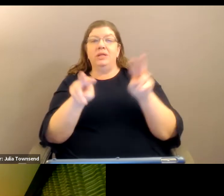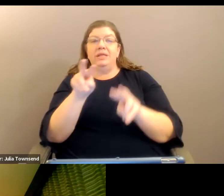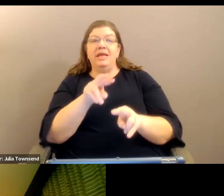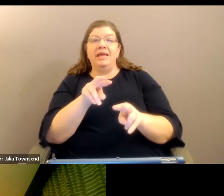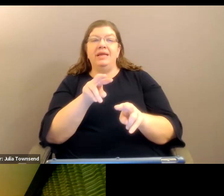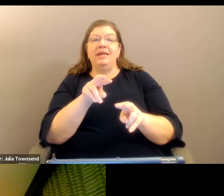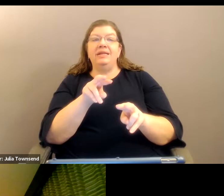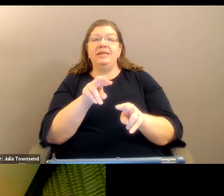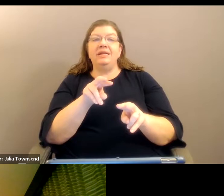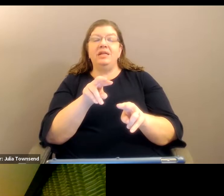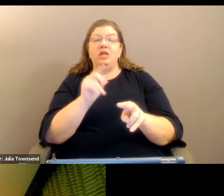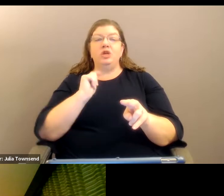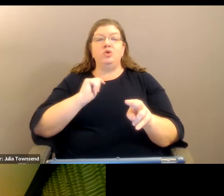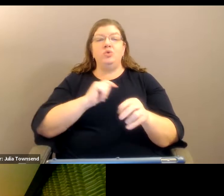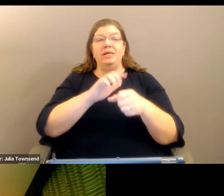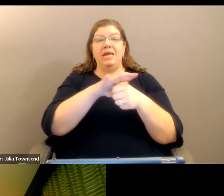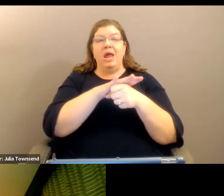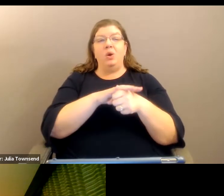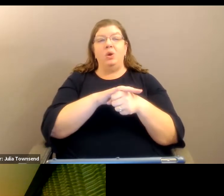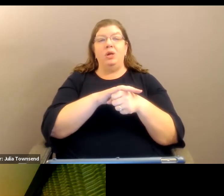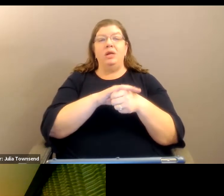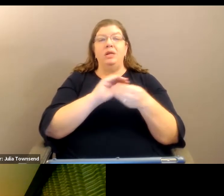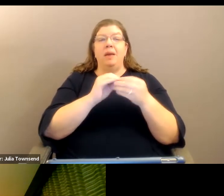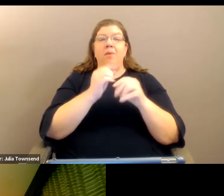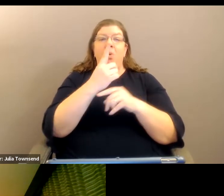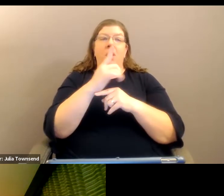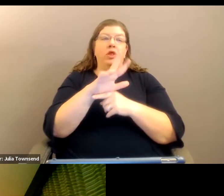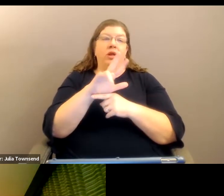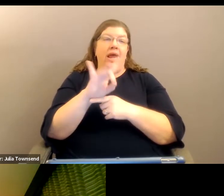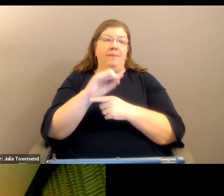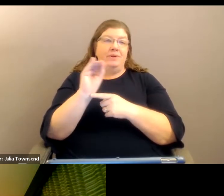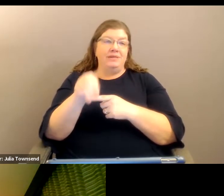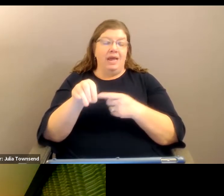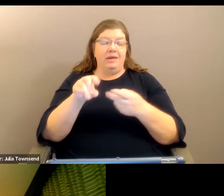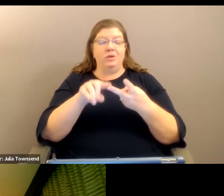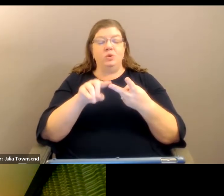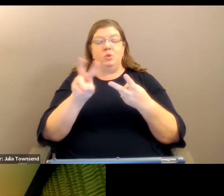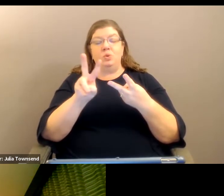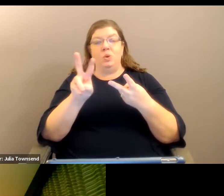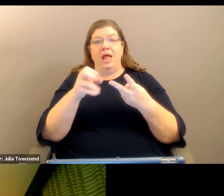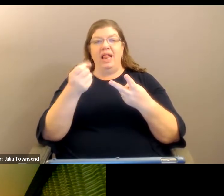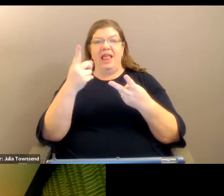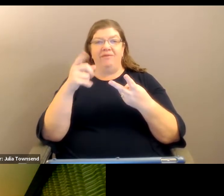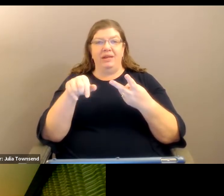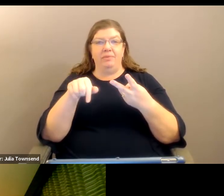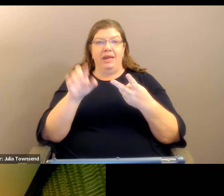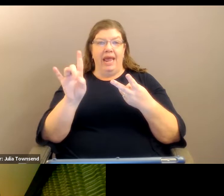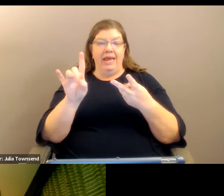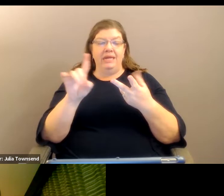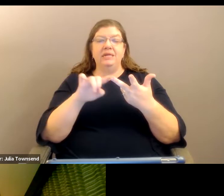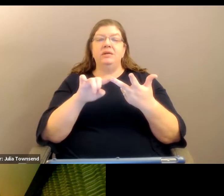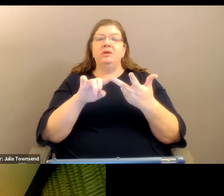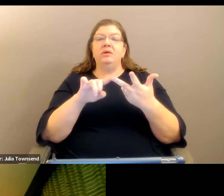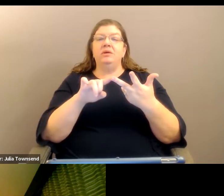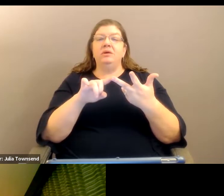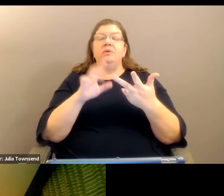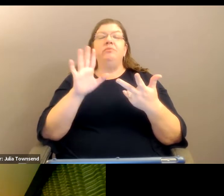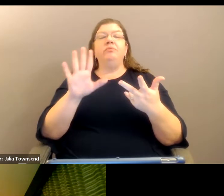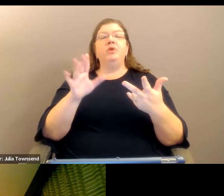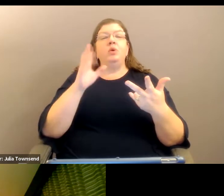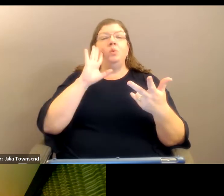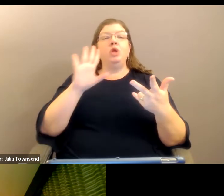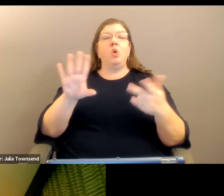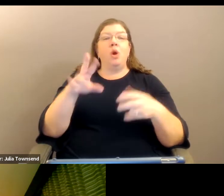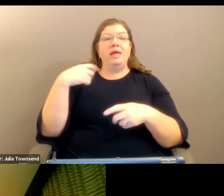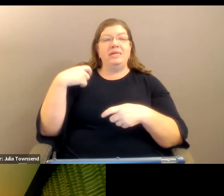CFAPs here, the trustee area number 1 is at 38%, number 2 at 11.8, and this, I'm sorry, is with your